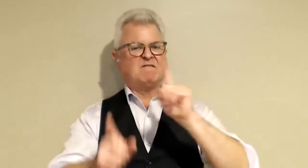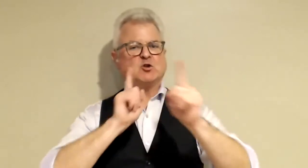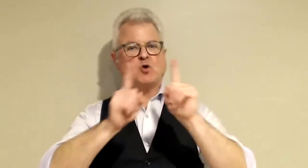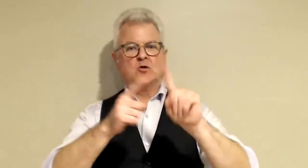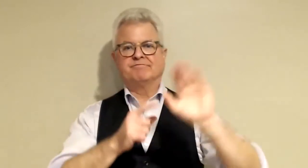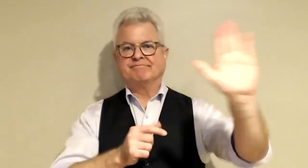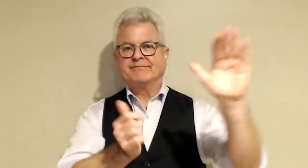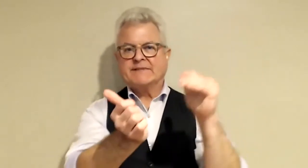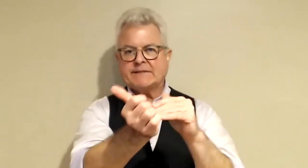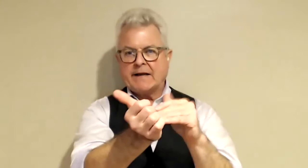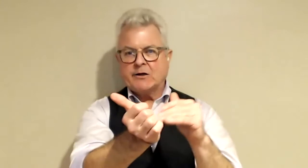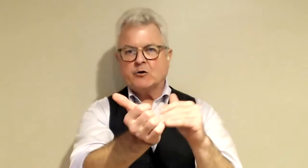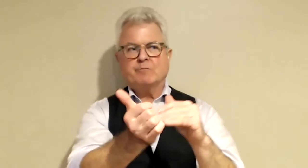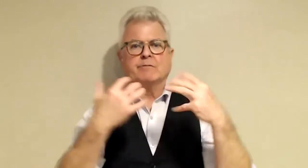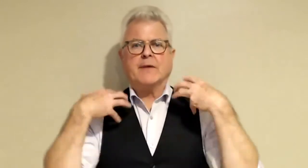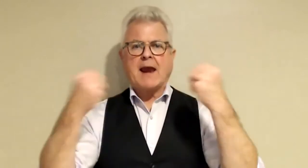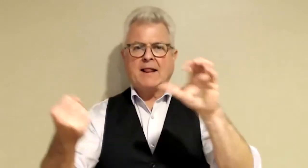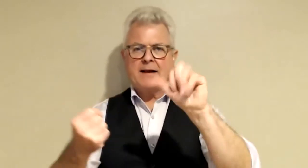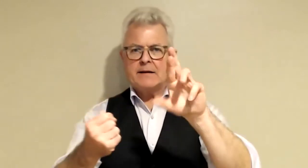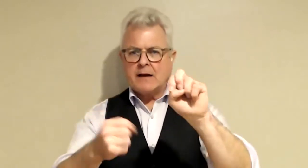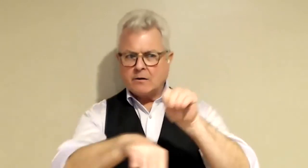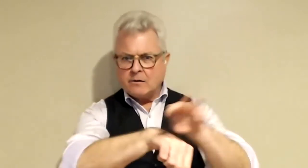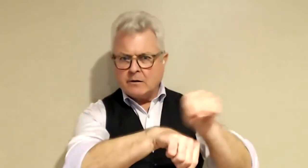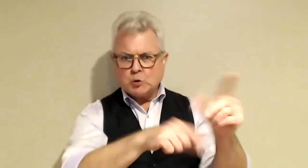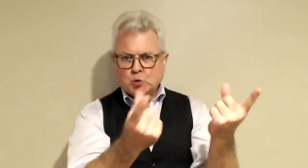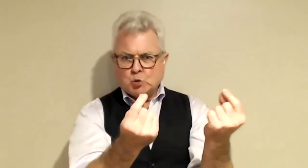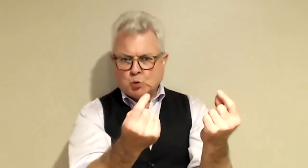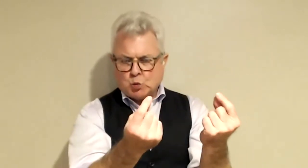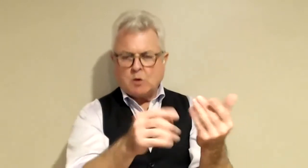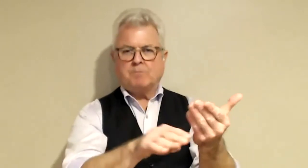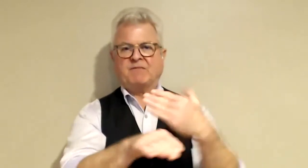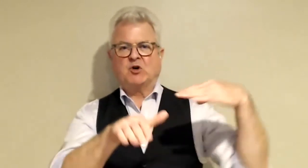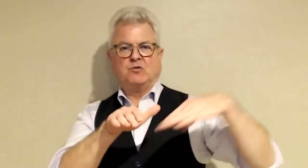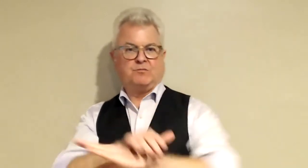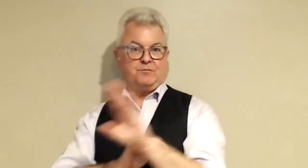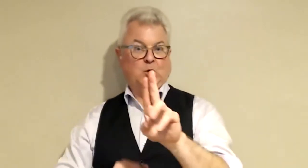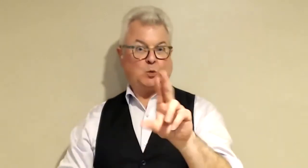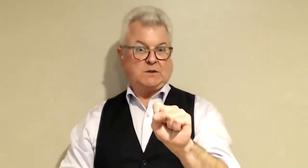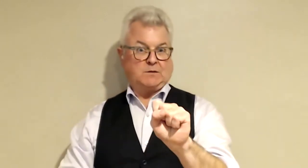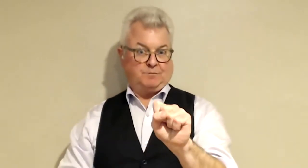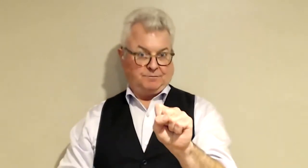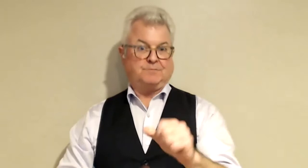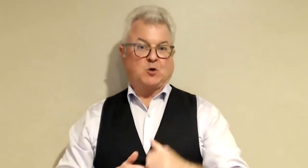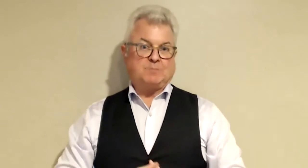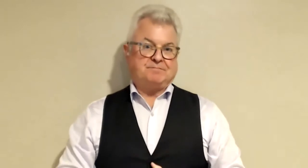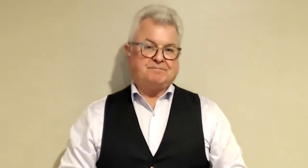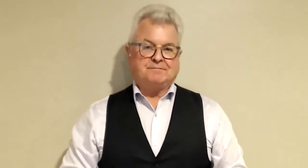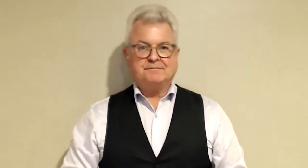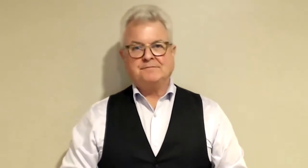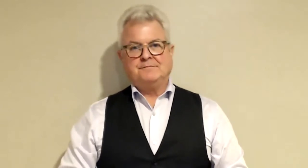country. Okay, they will have to speak to their physicians or their healthcare providers and so forth to see about how they go about in order to get entry into